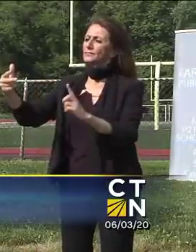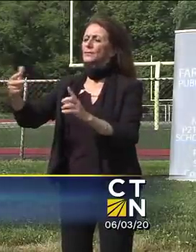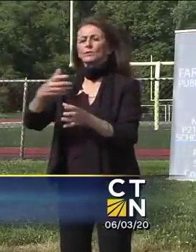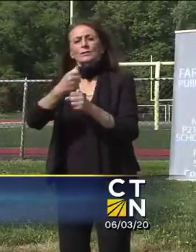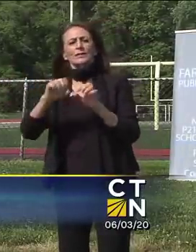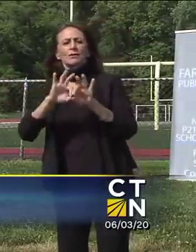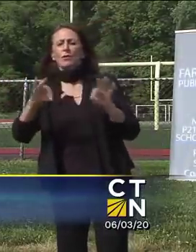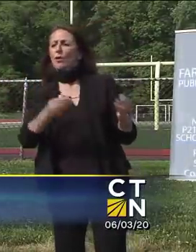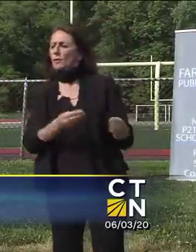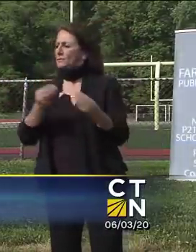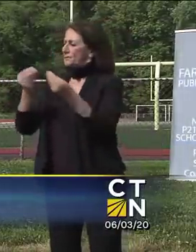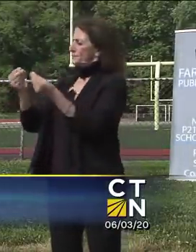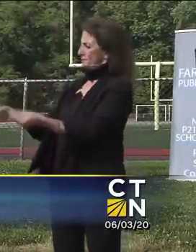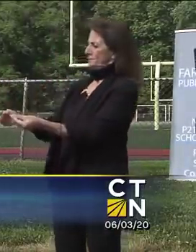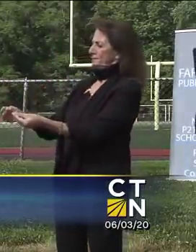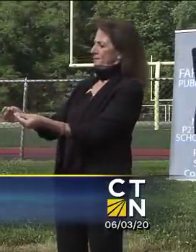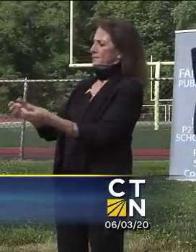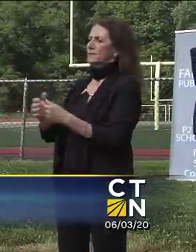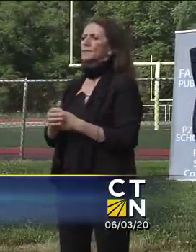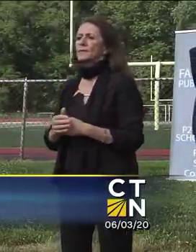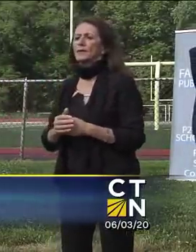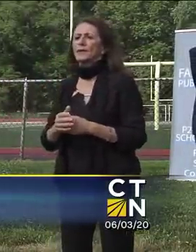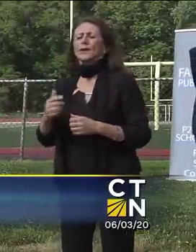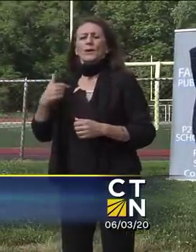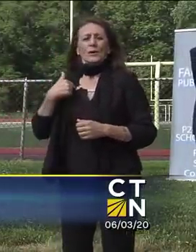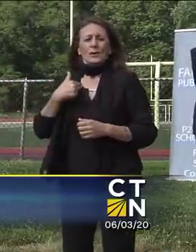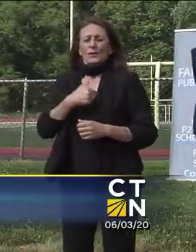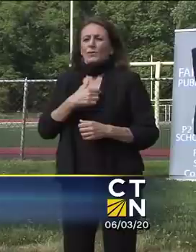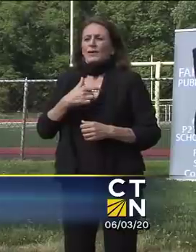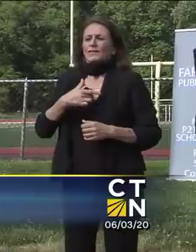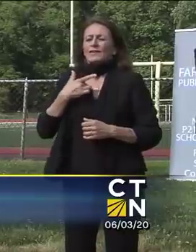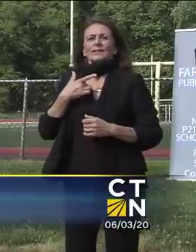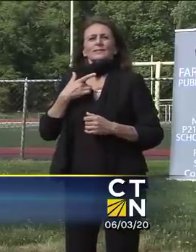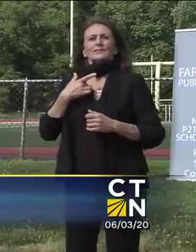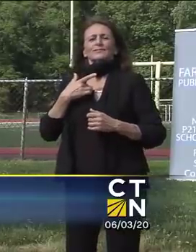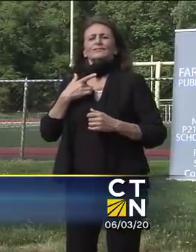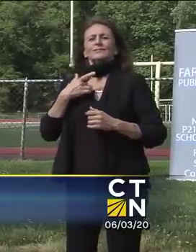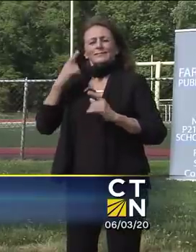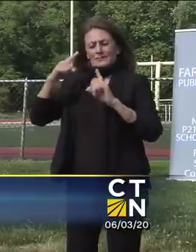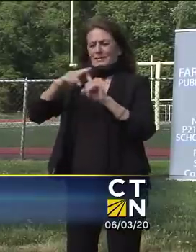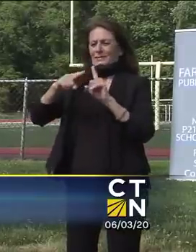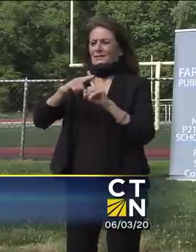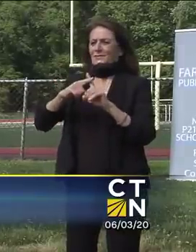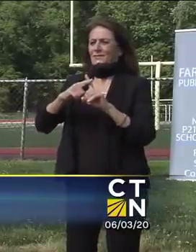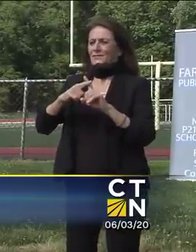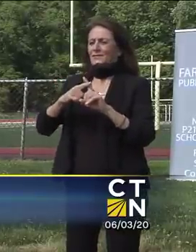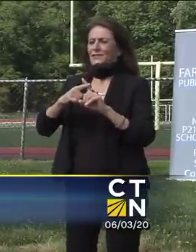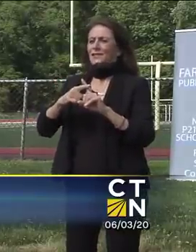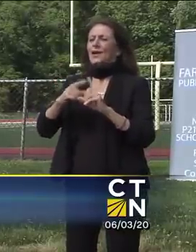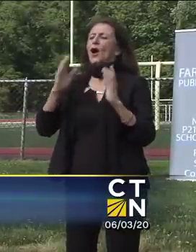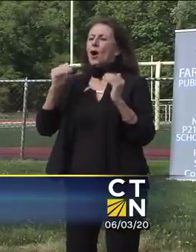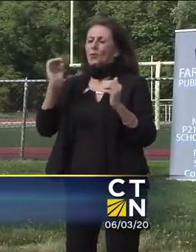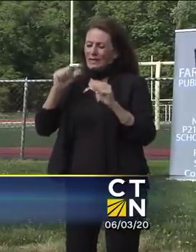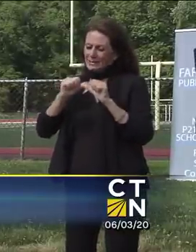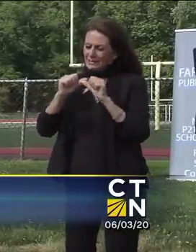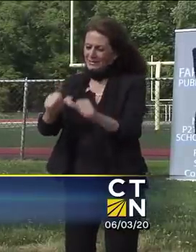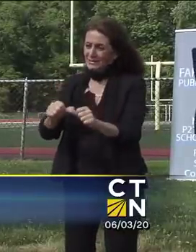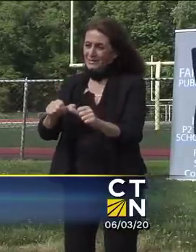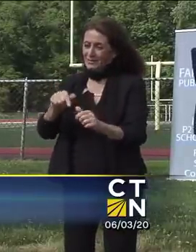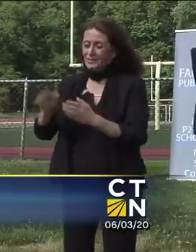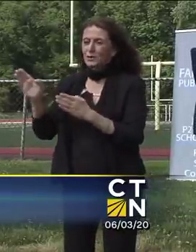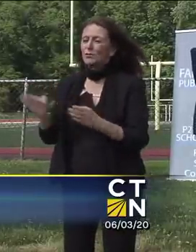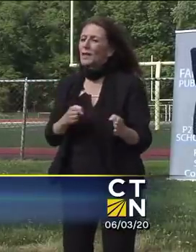their diploma. We remain hopeful that the conditions will allow us to move forward with not only this plan,